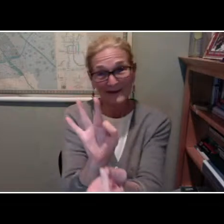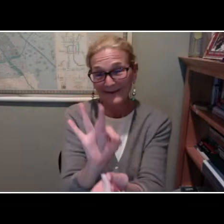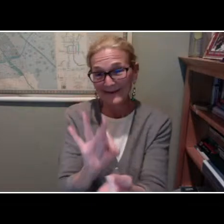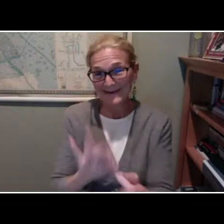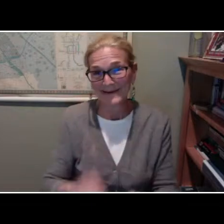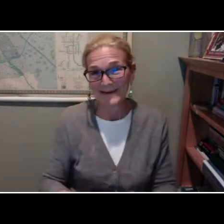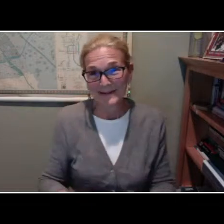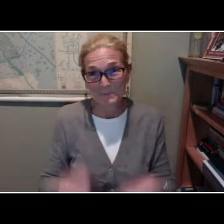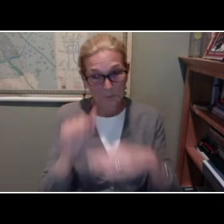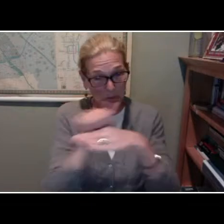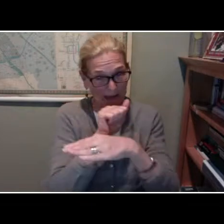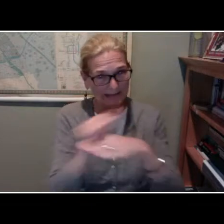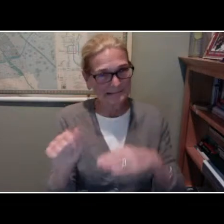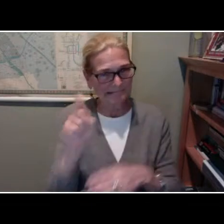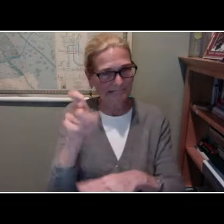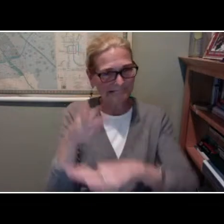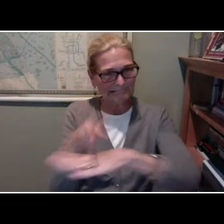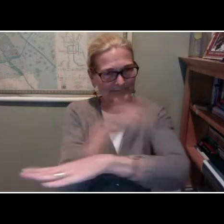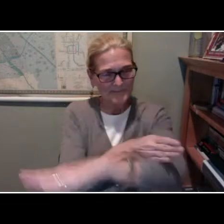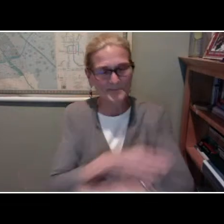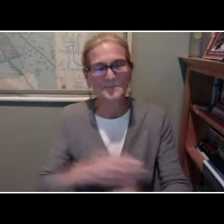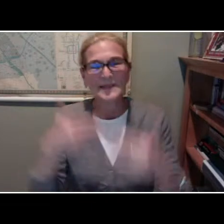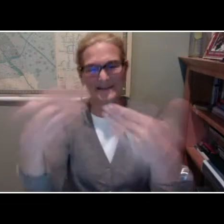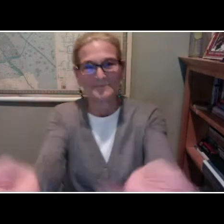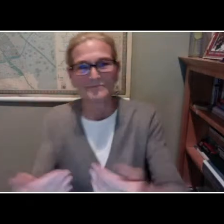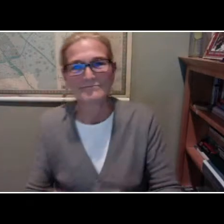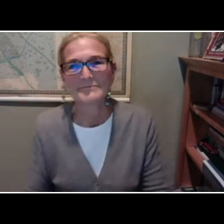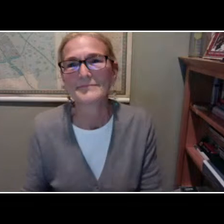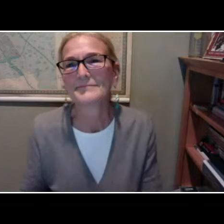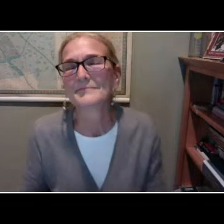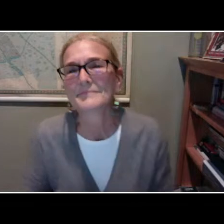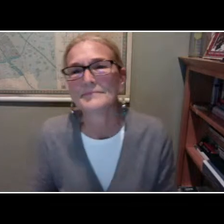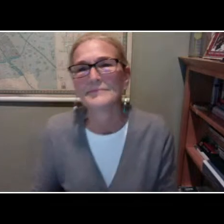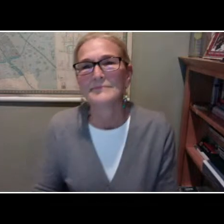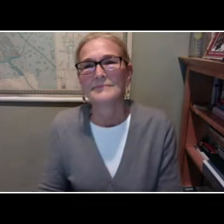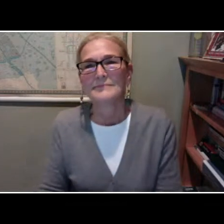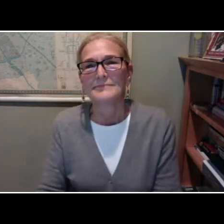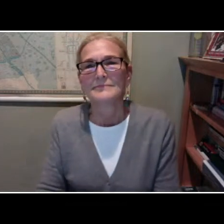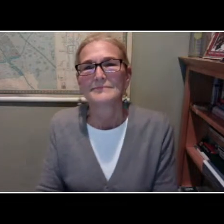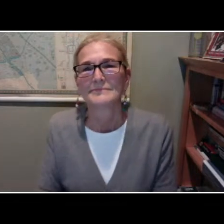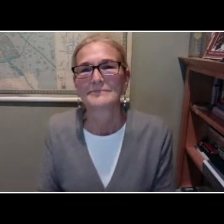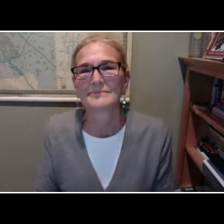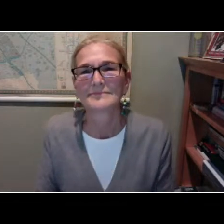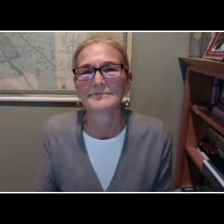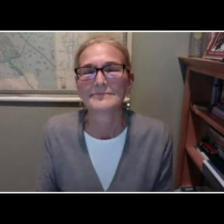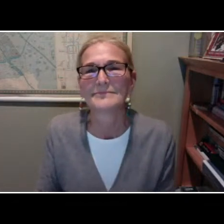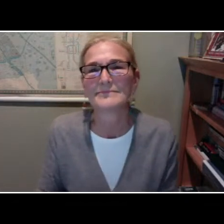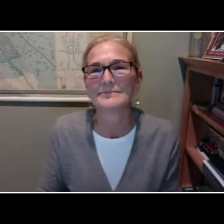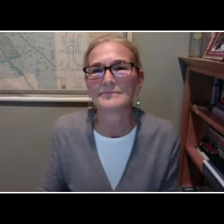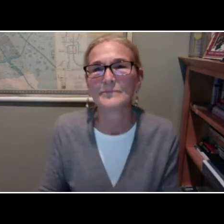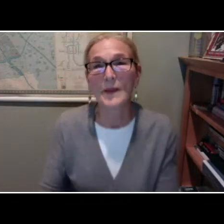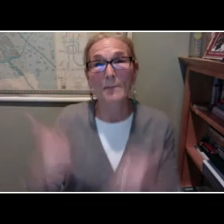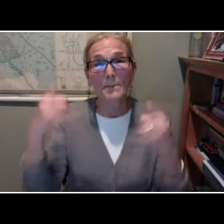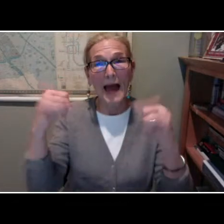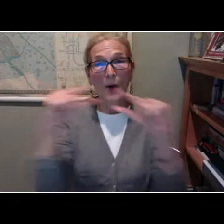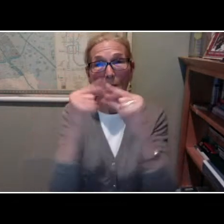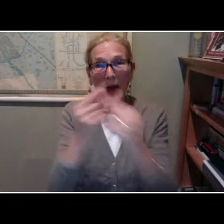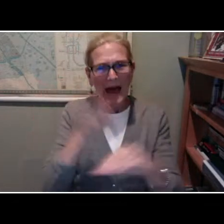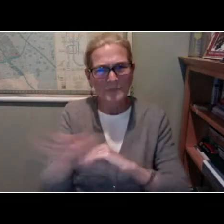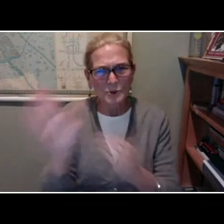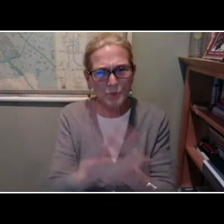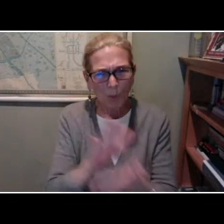I mean, the things they said were beautiful. It's exactly what we needed to hear, but it's in putting it into practice that needs improvement.